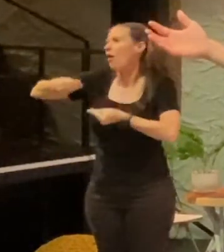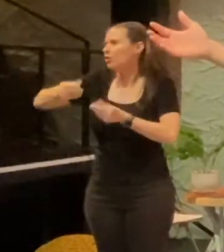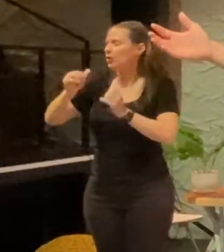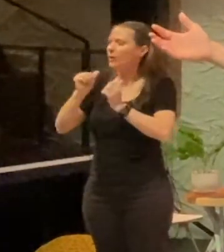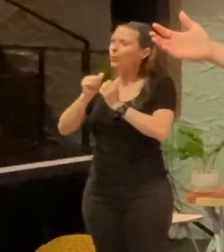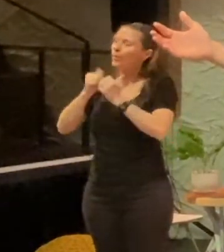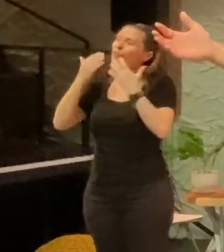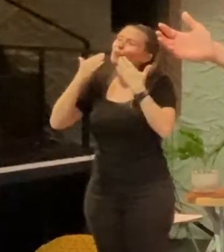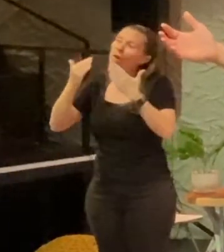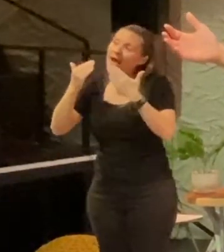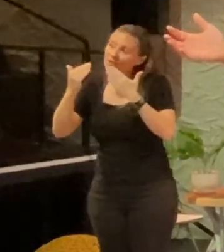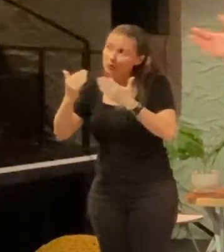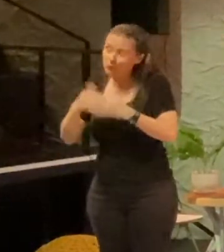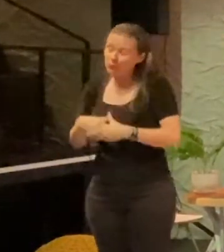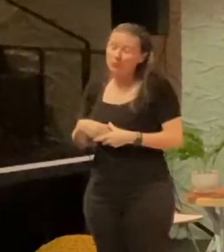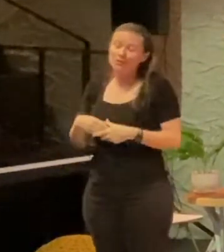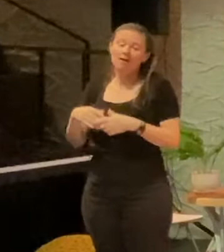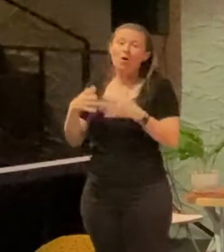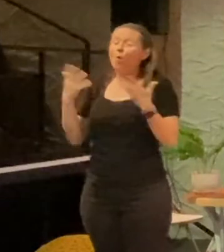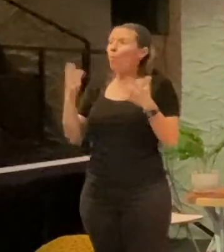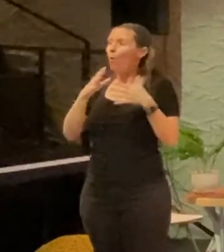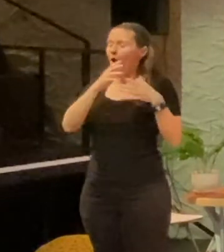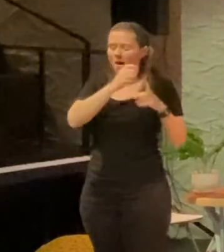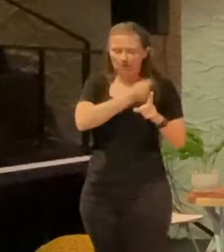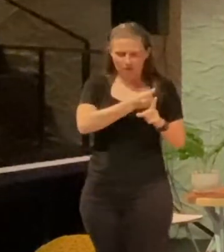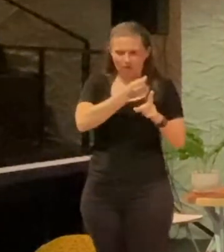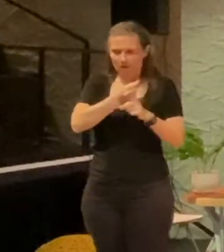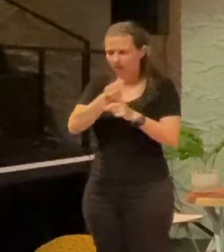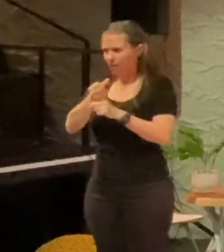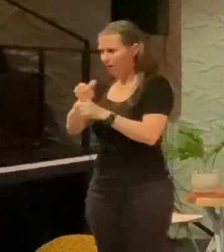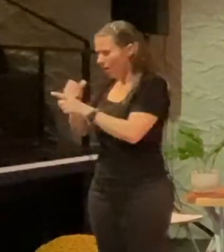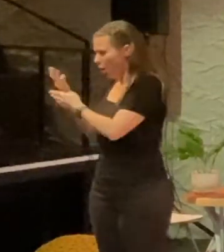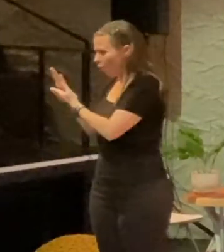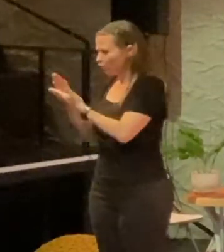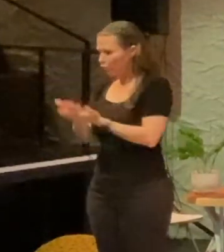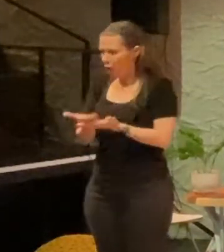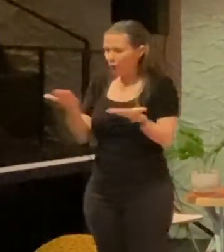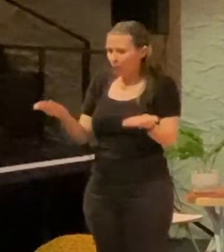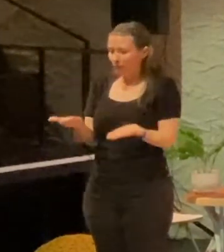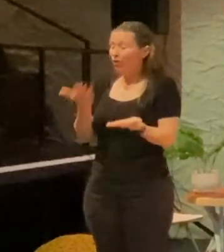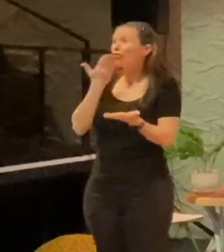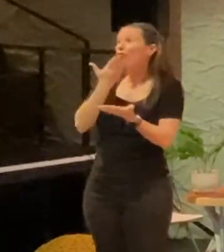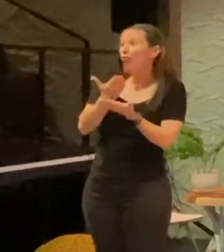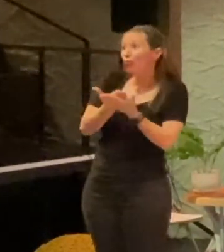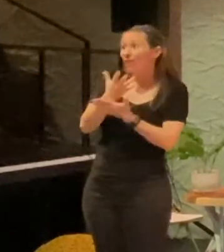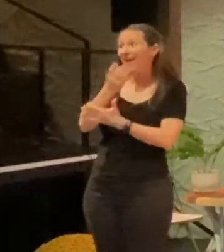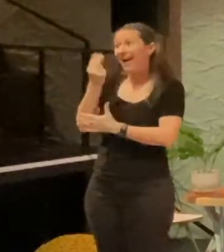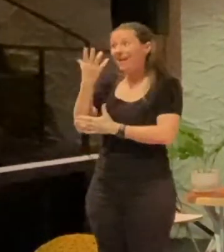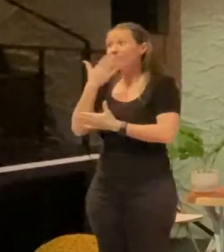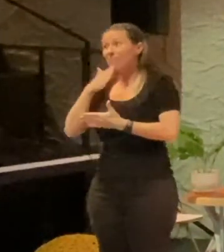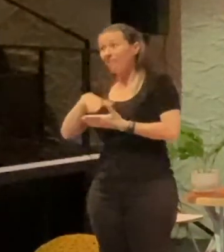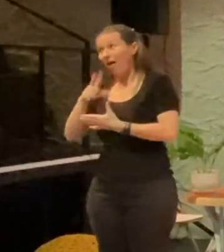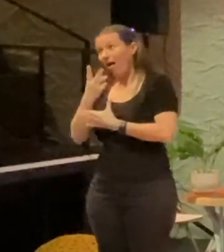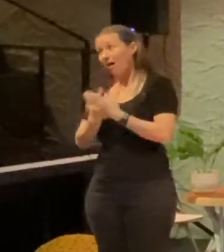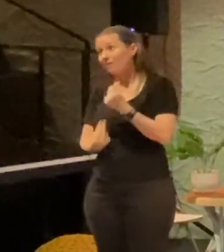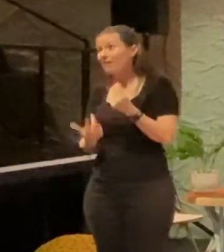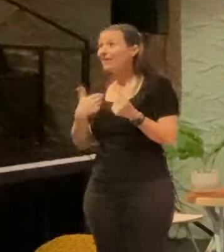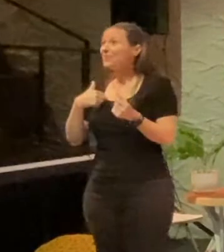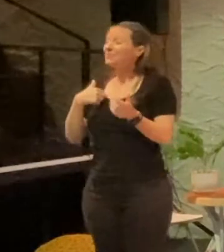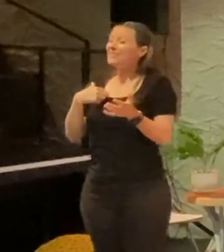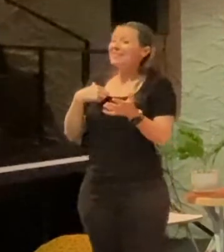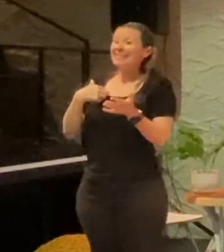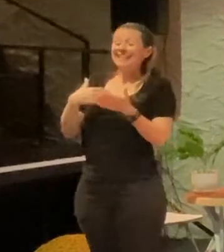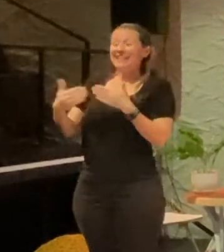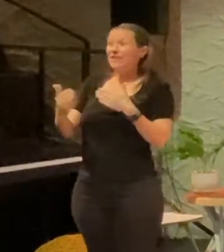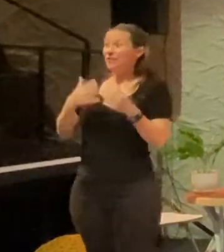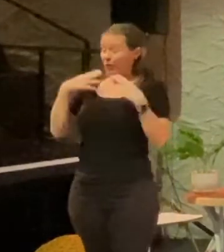gratitude. For what brought you here, the good and the bad, actually. And to know that even human